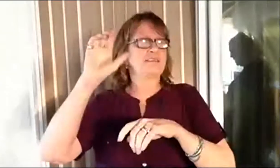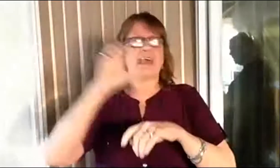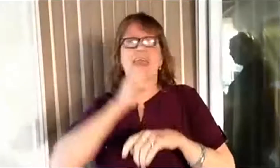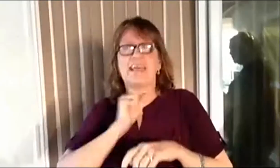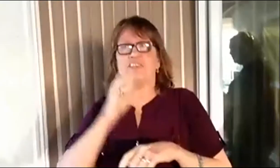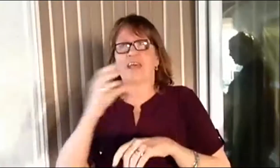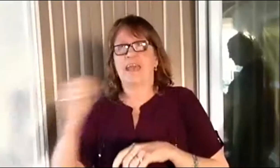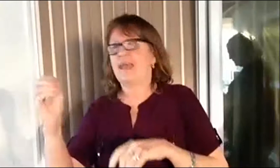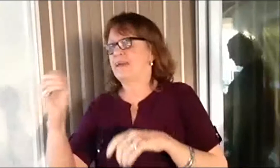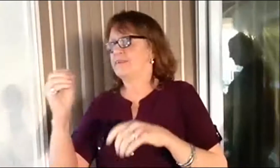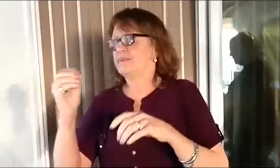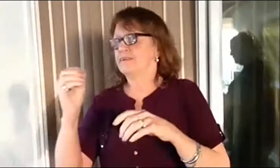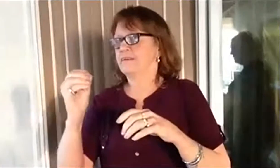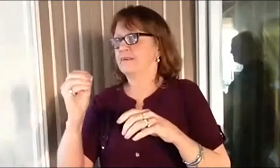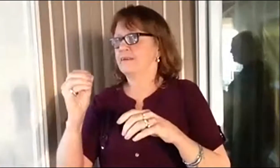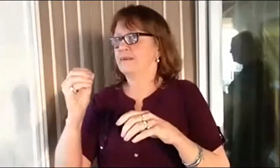Institutionalized Aged and